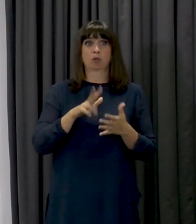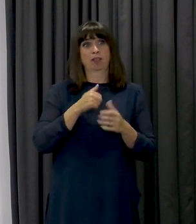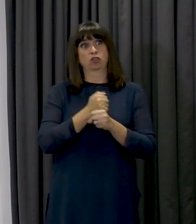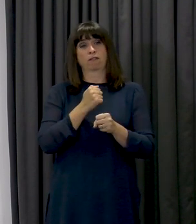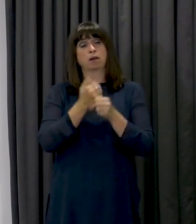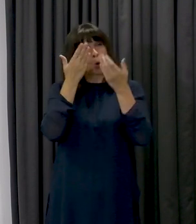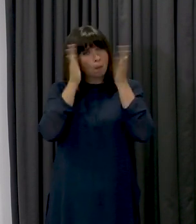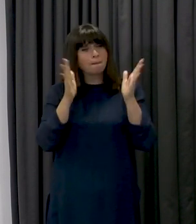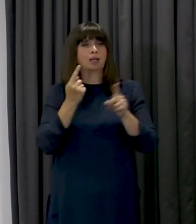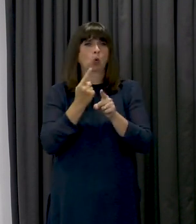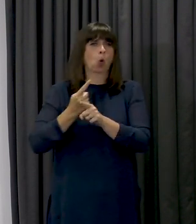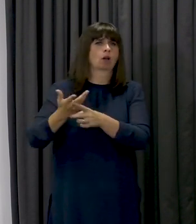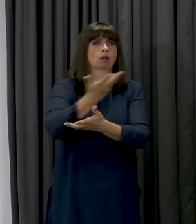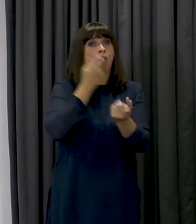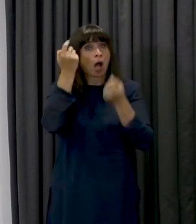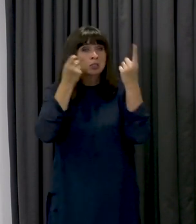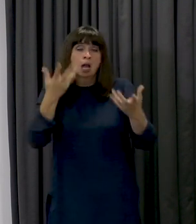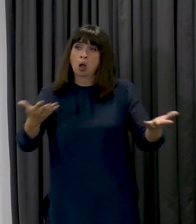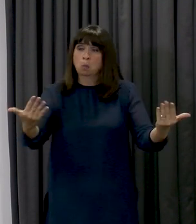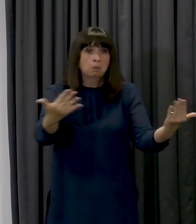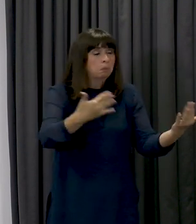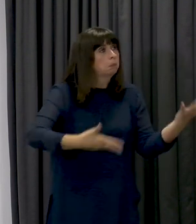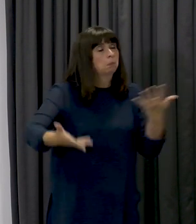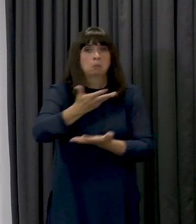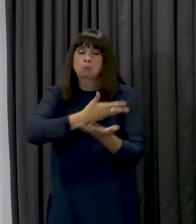open to discussing those ideas and where we're able